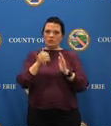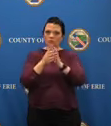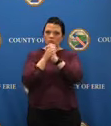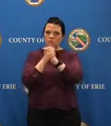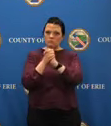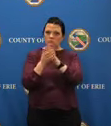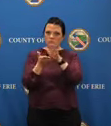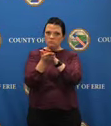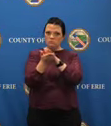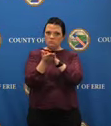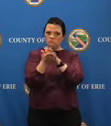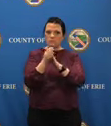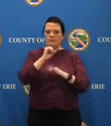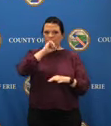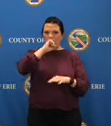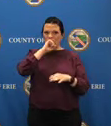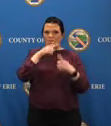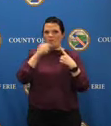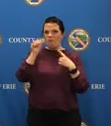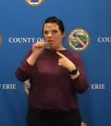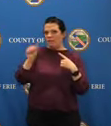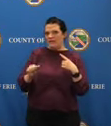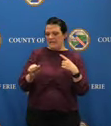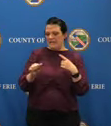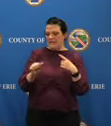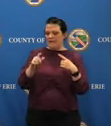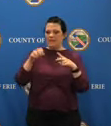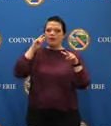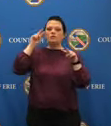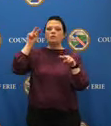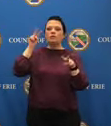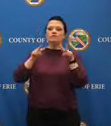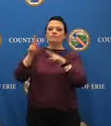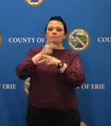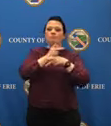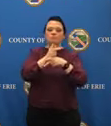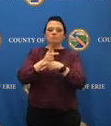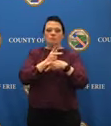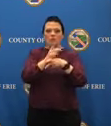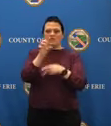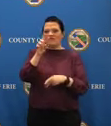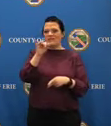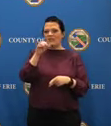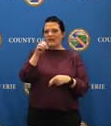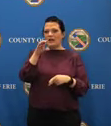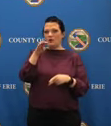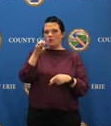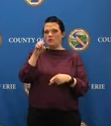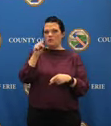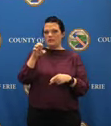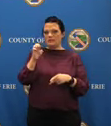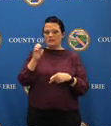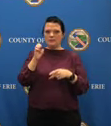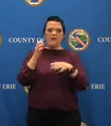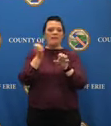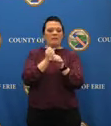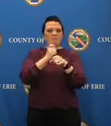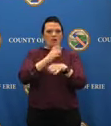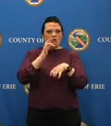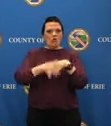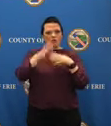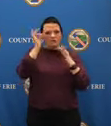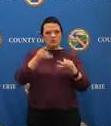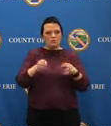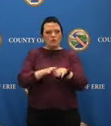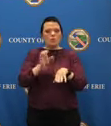Scharfenberger, the Albany bishop who is overseeing the Buffalo Diocese right now, for making an early decision to close the churches, which I know was a